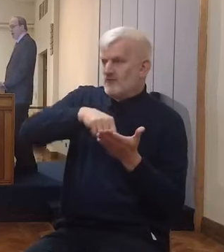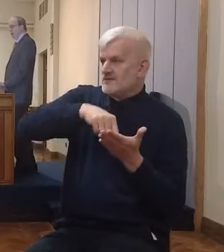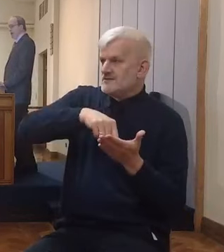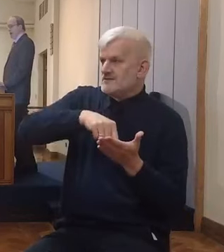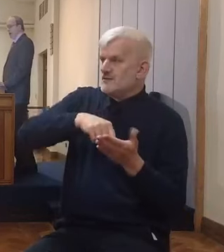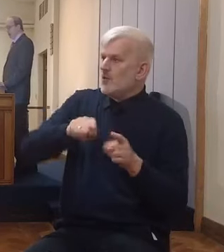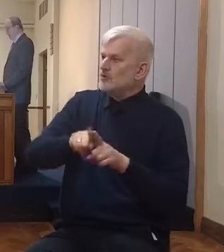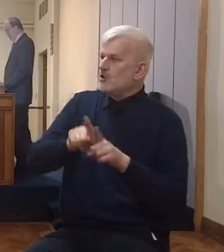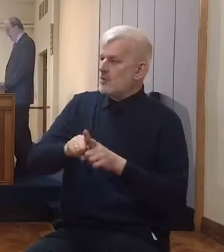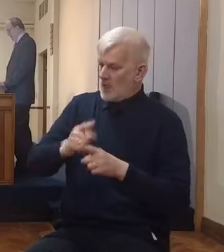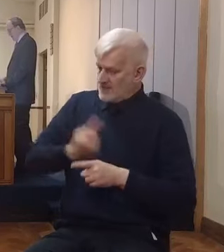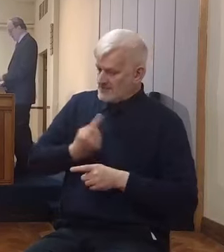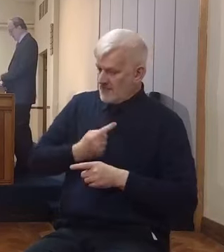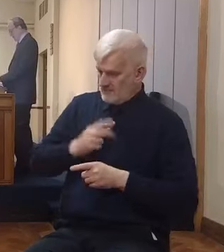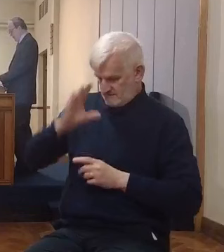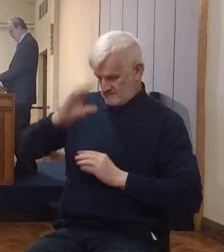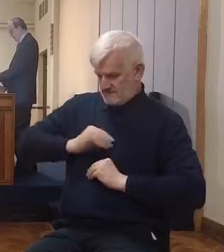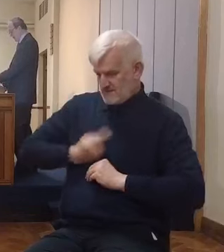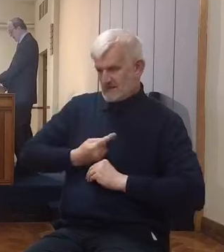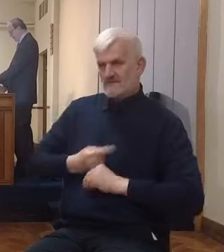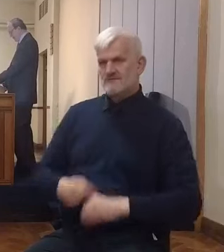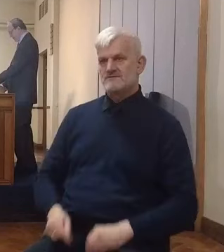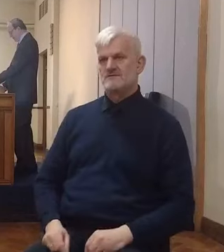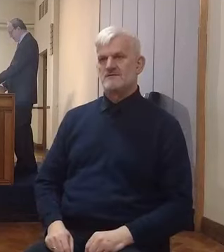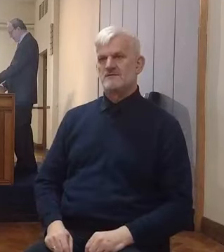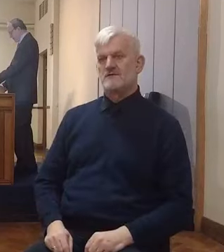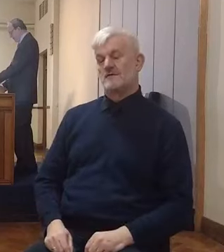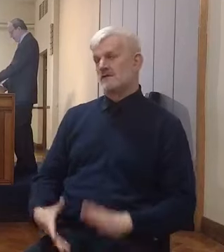passage in Isaiah chapter 15.